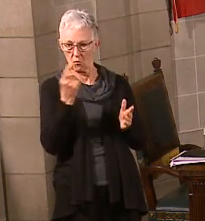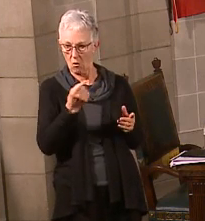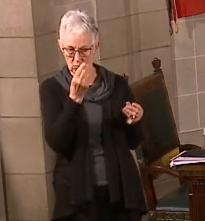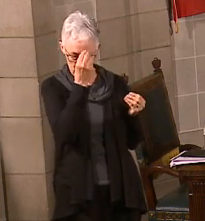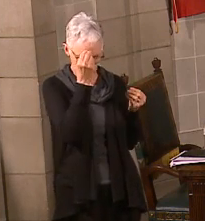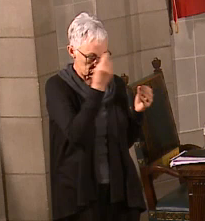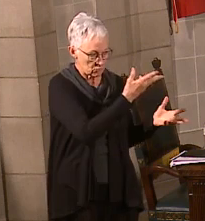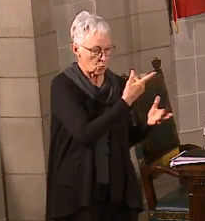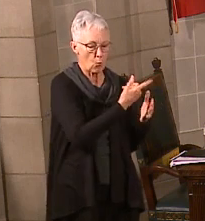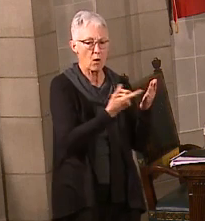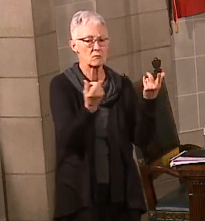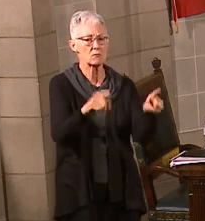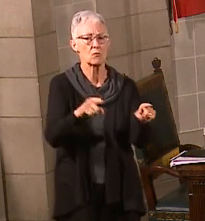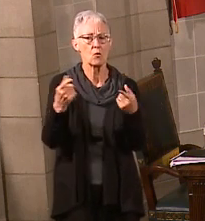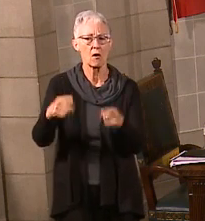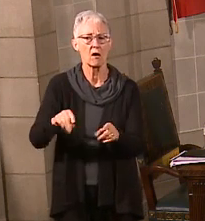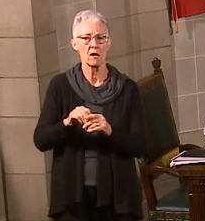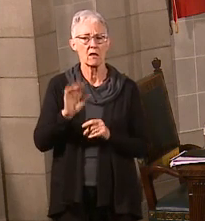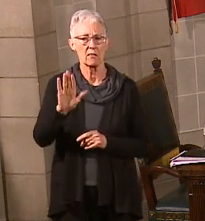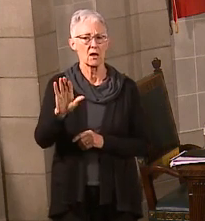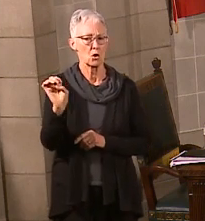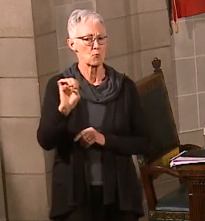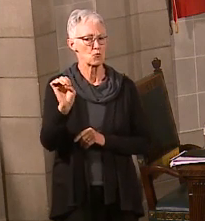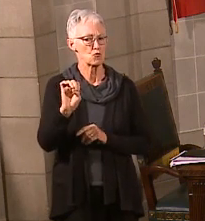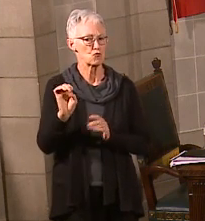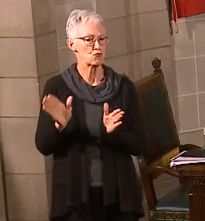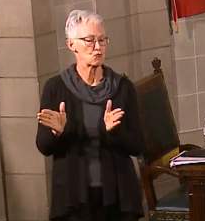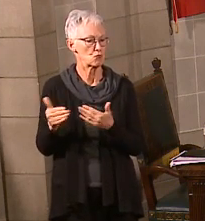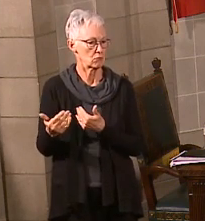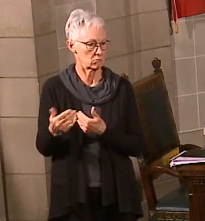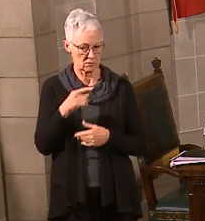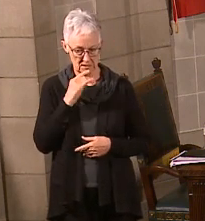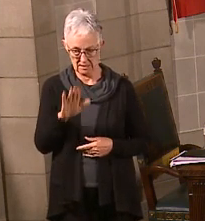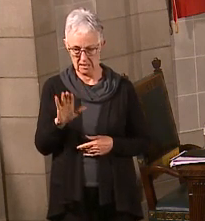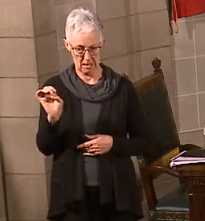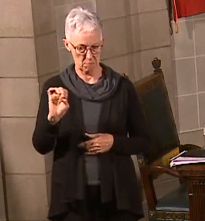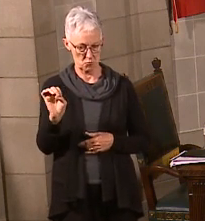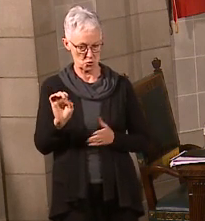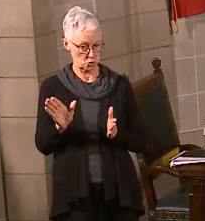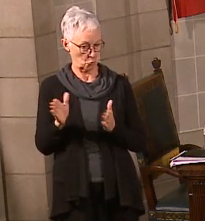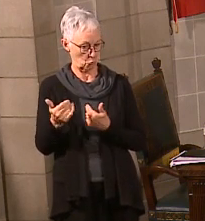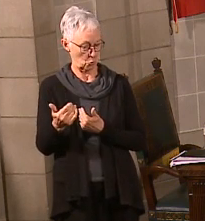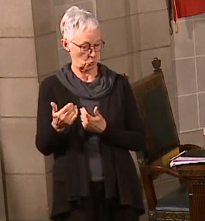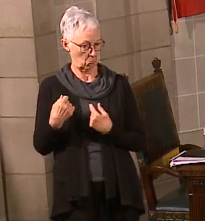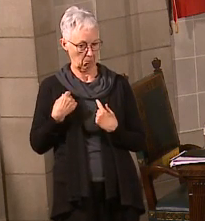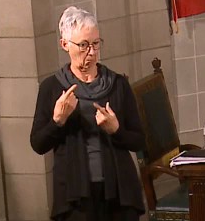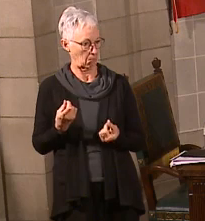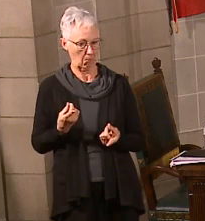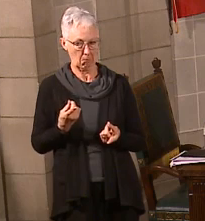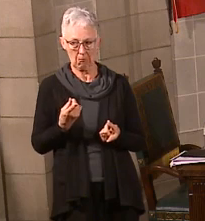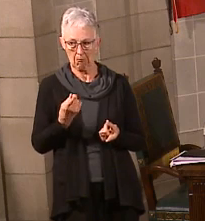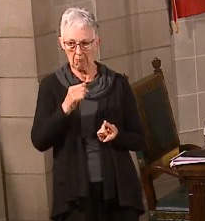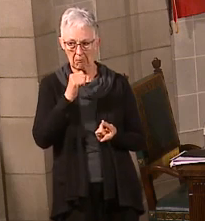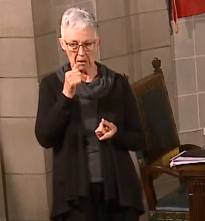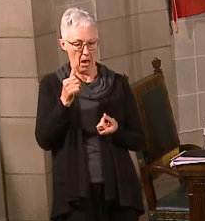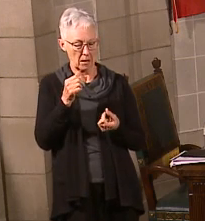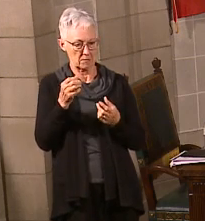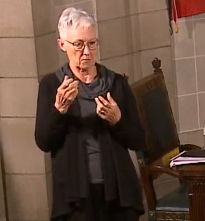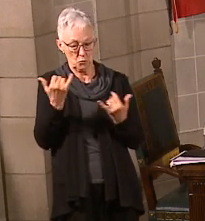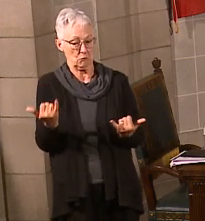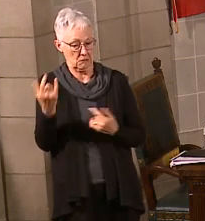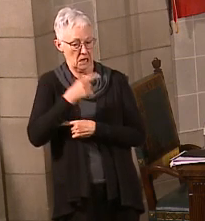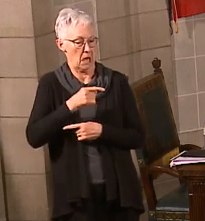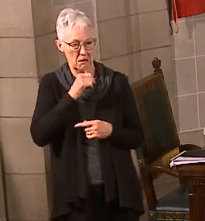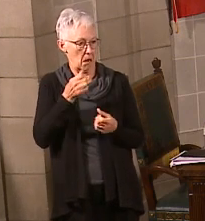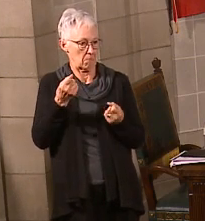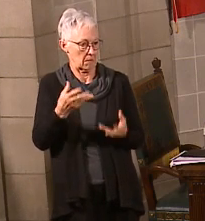in the emergency room. He assured me today their emergency room was less busy than it has been for the last few days. So all in all, things to